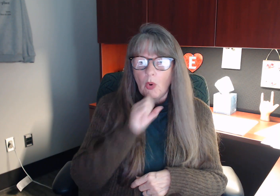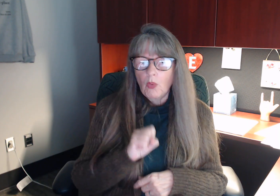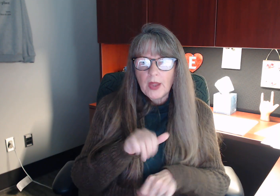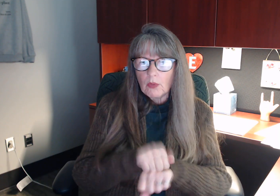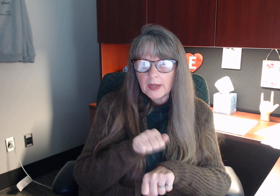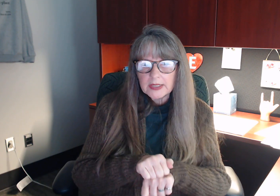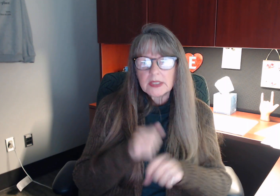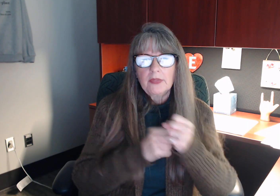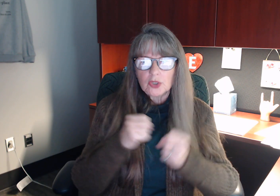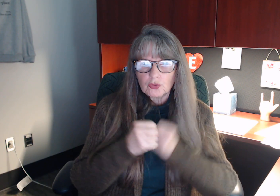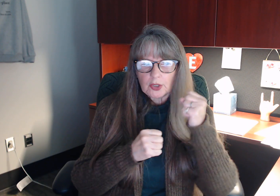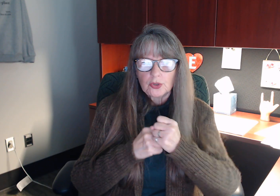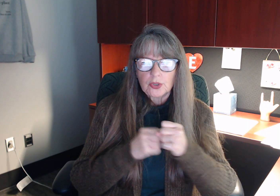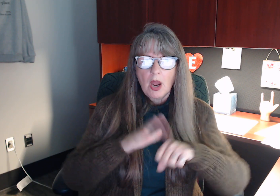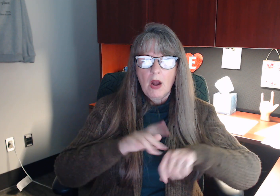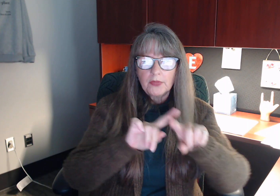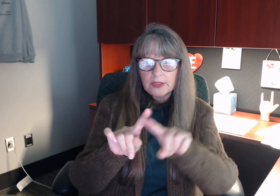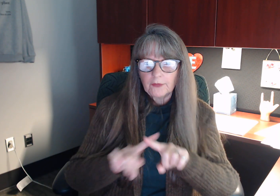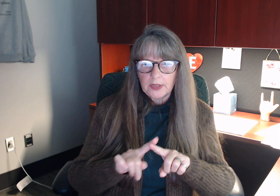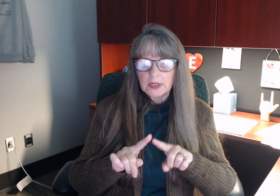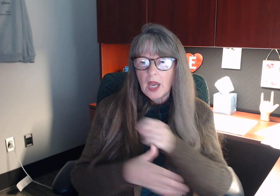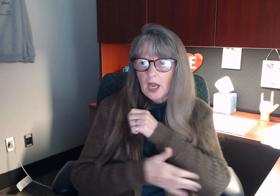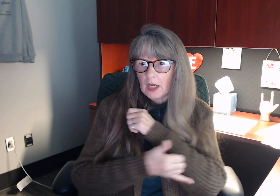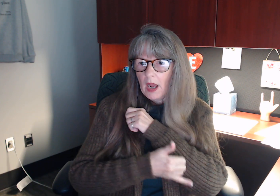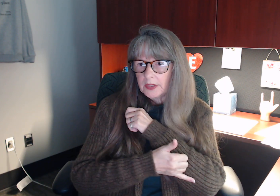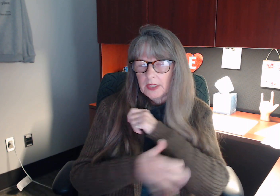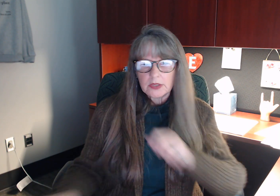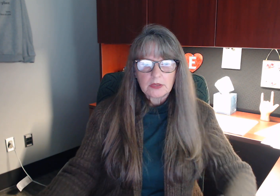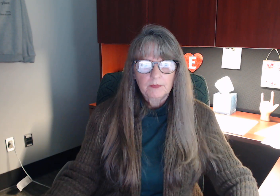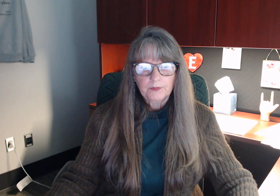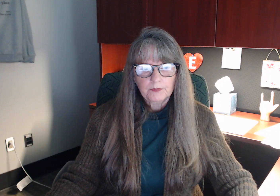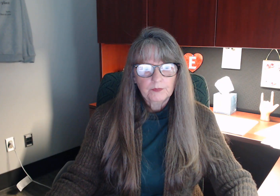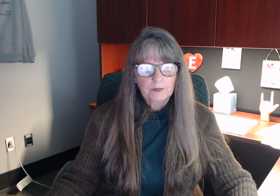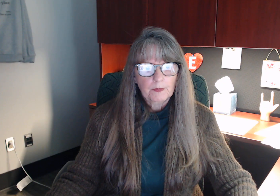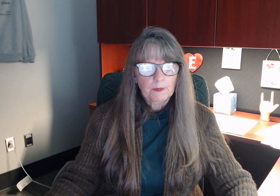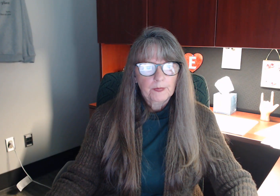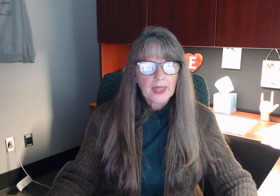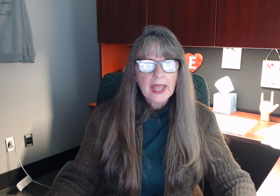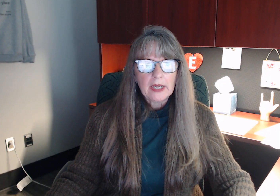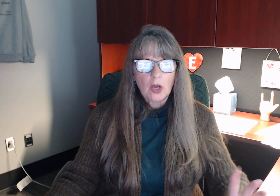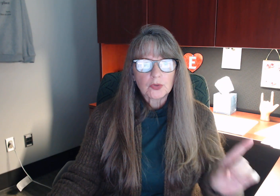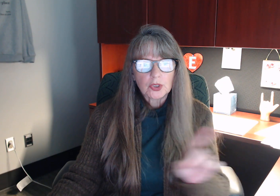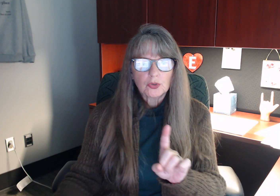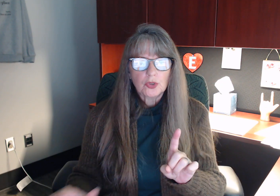old that rock is and the structures on the different continents. And it also shows you